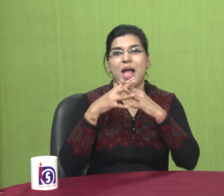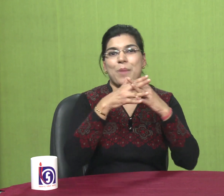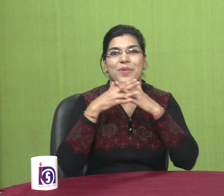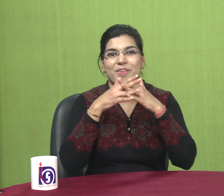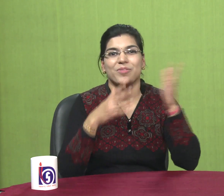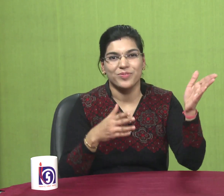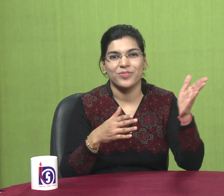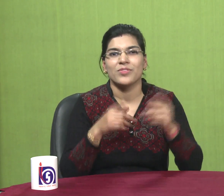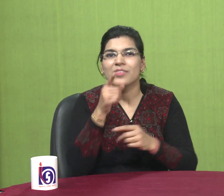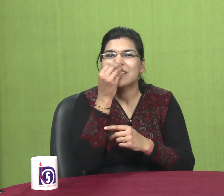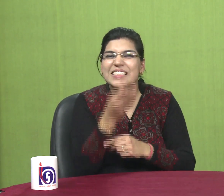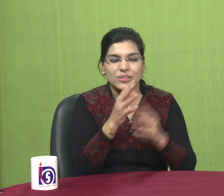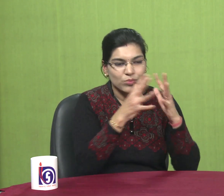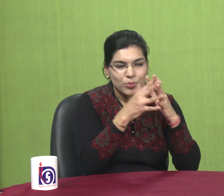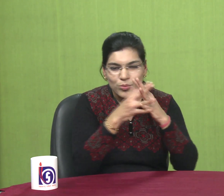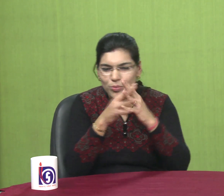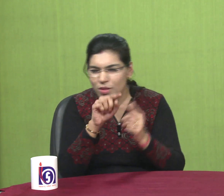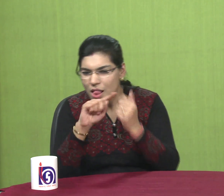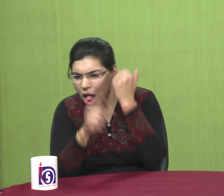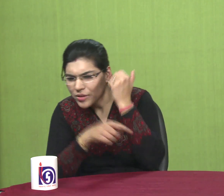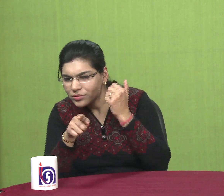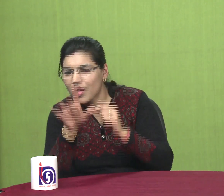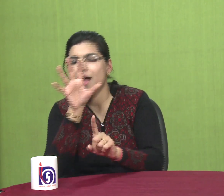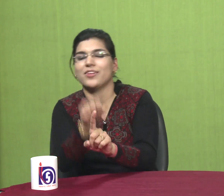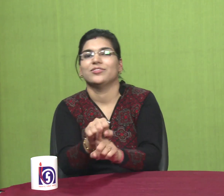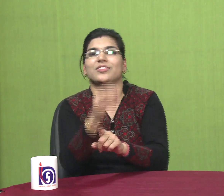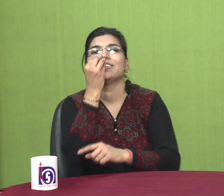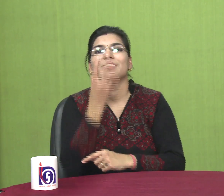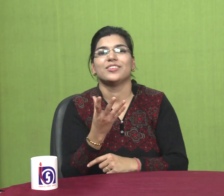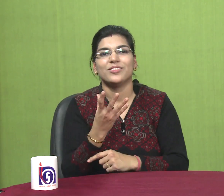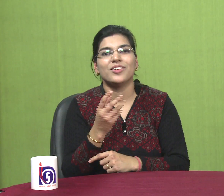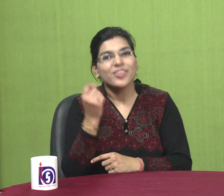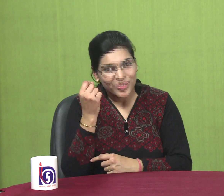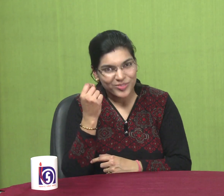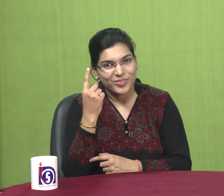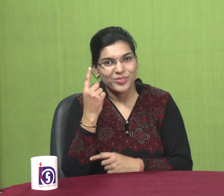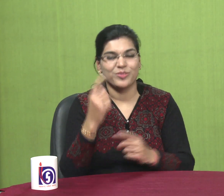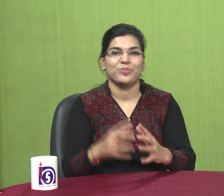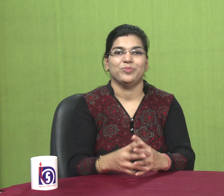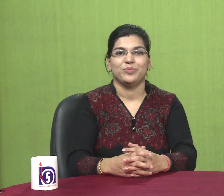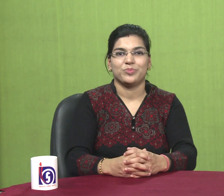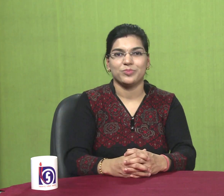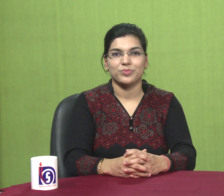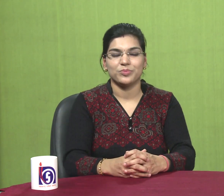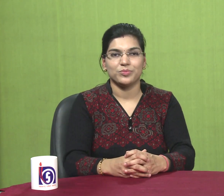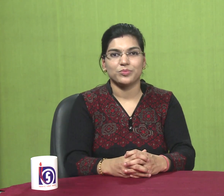US, United States. Easy? So the initials represent the country.